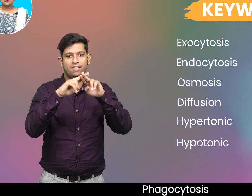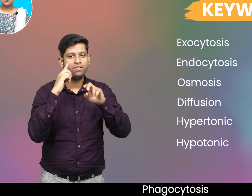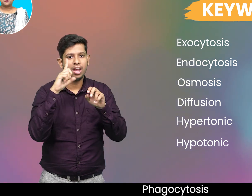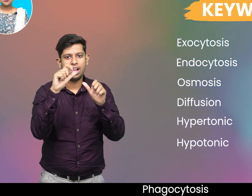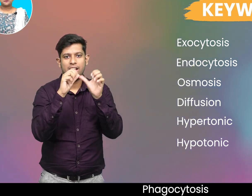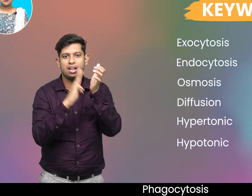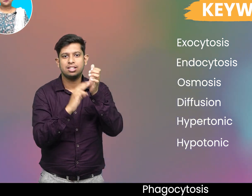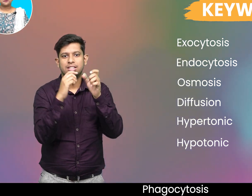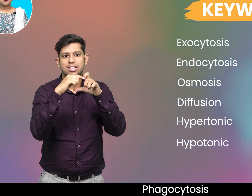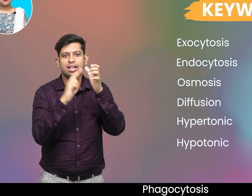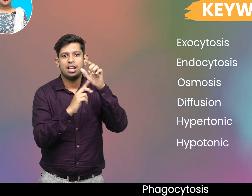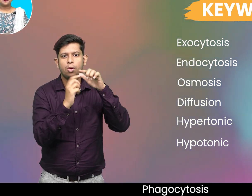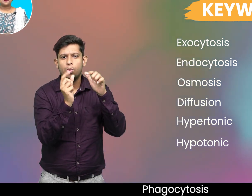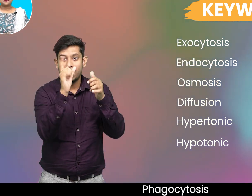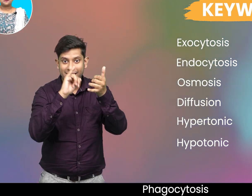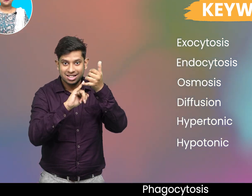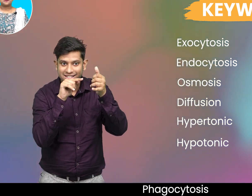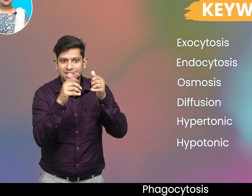filamentous,